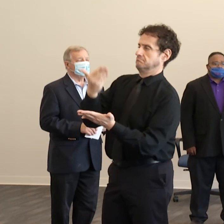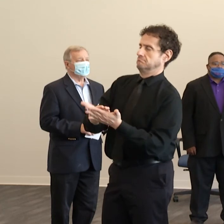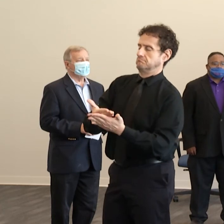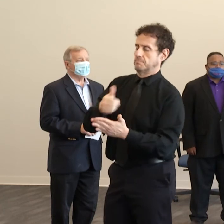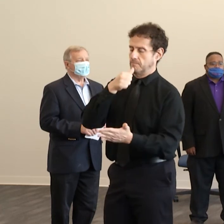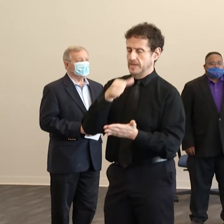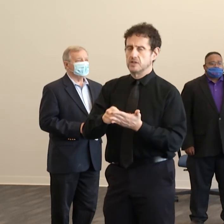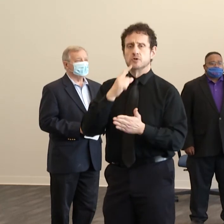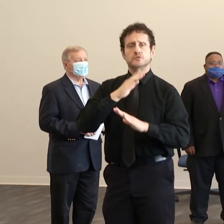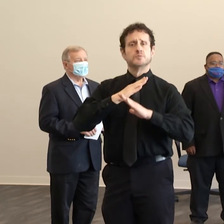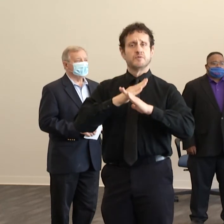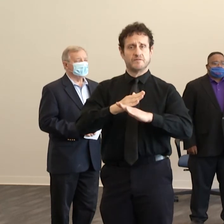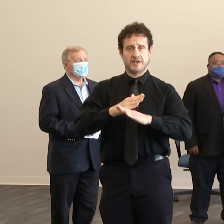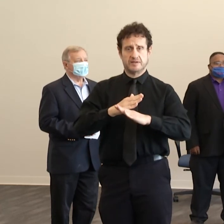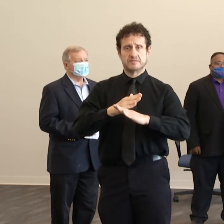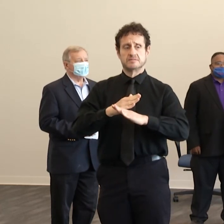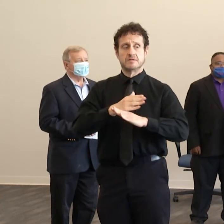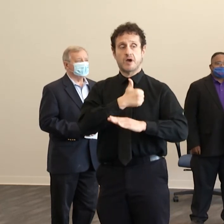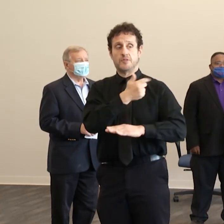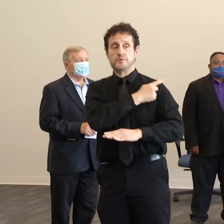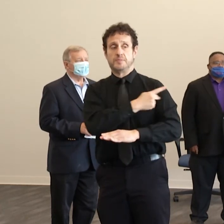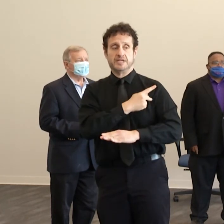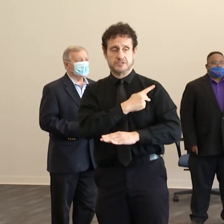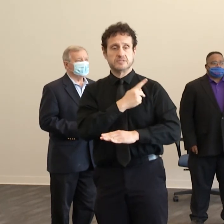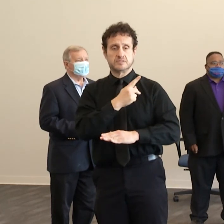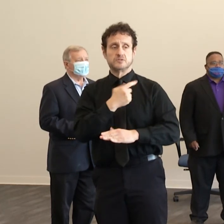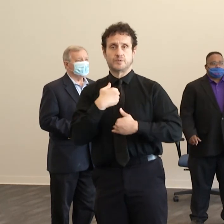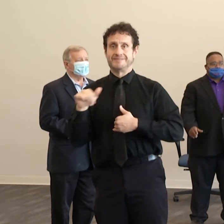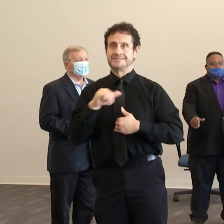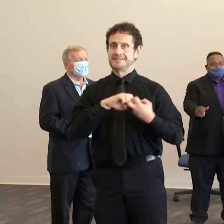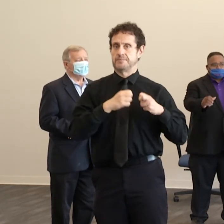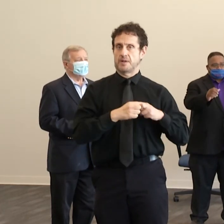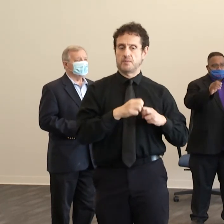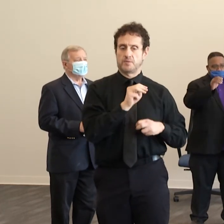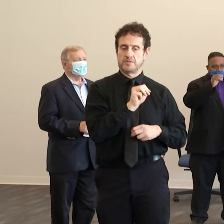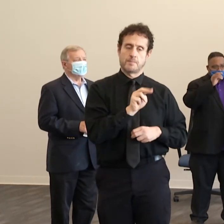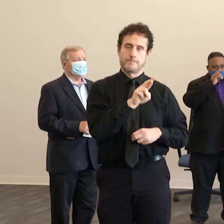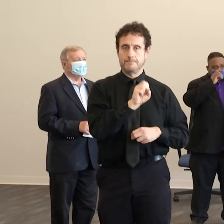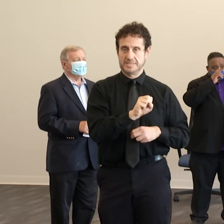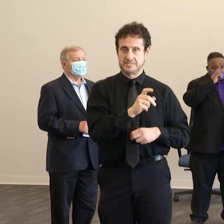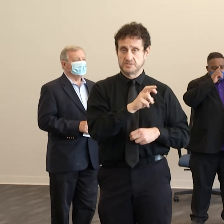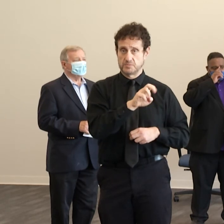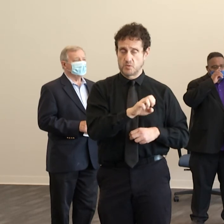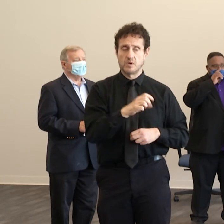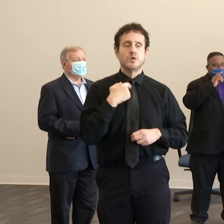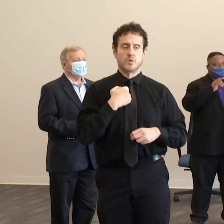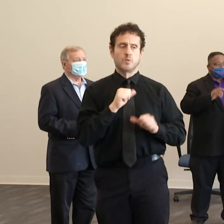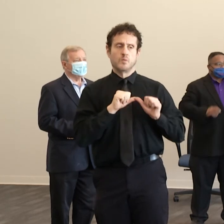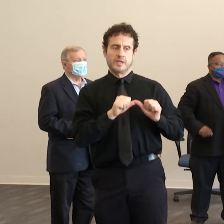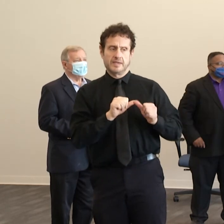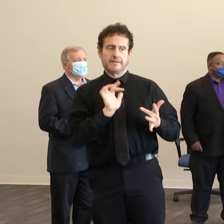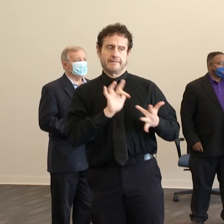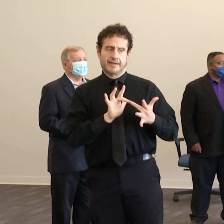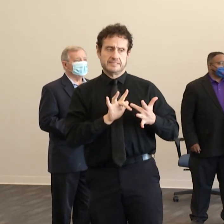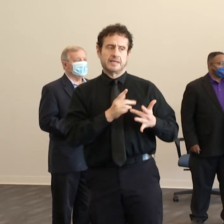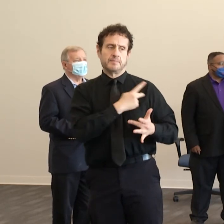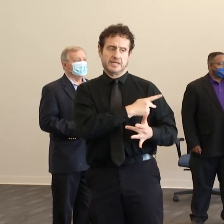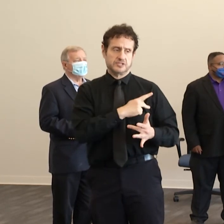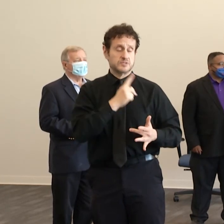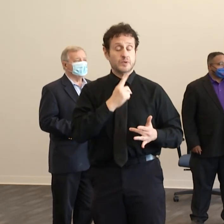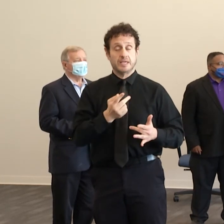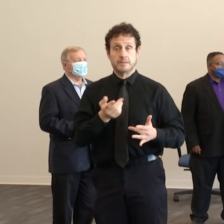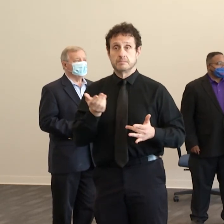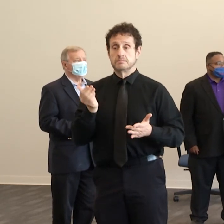in the situation as Ms. Moore, we stay in constant contact with our patients as they call, and we remail medication or try